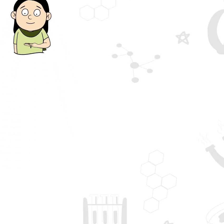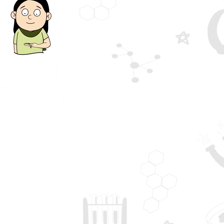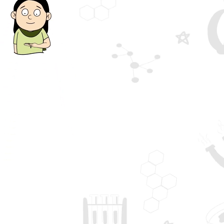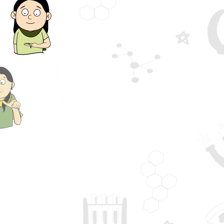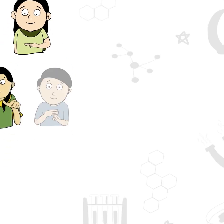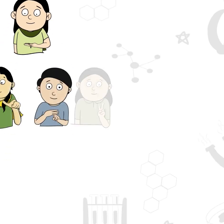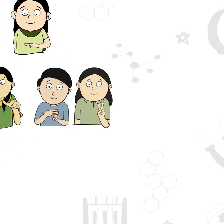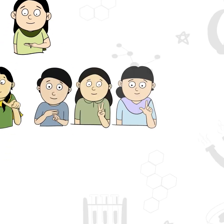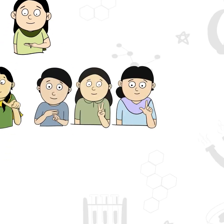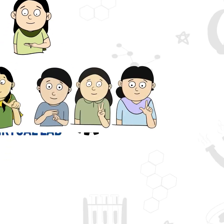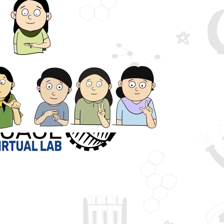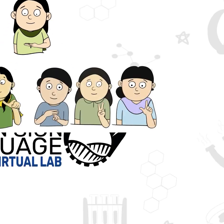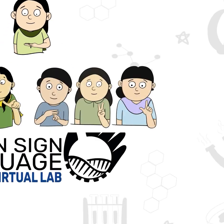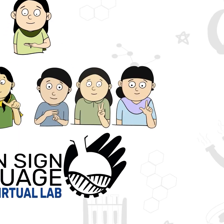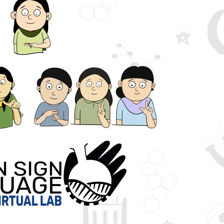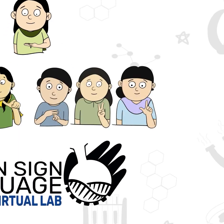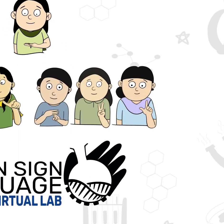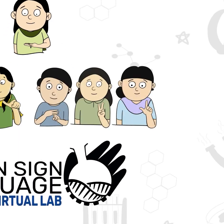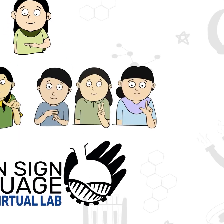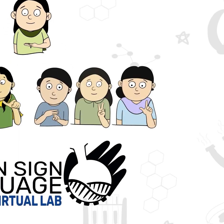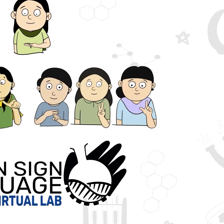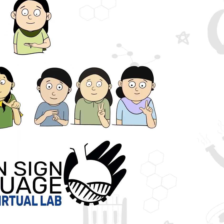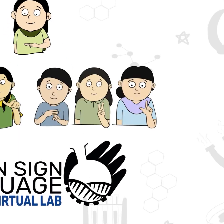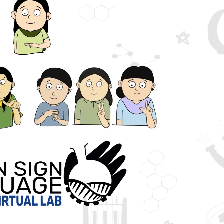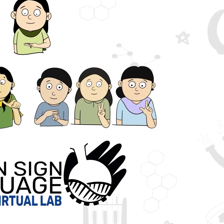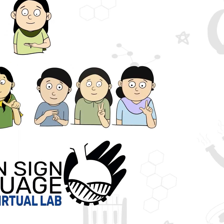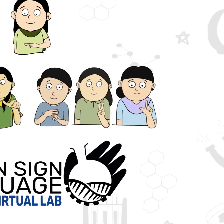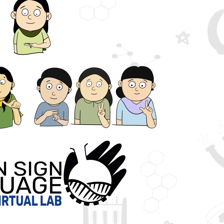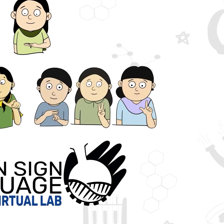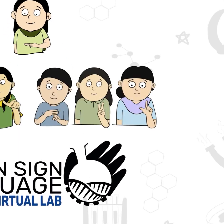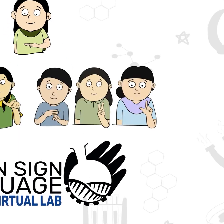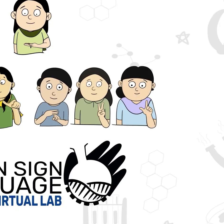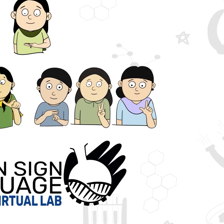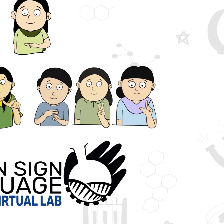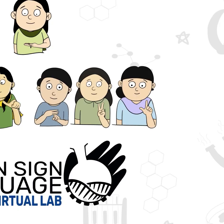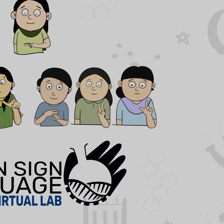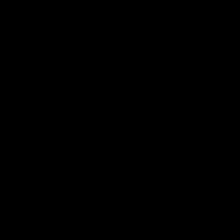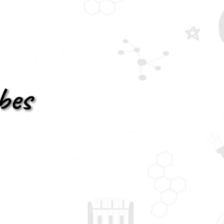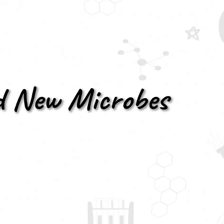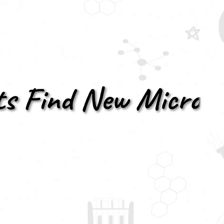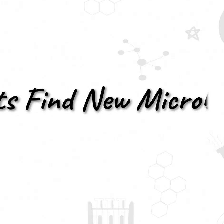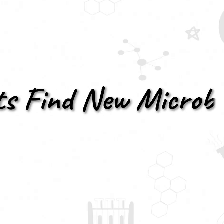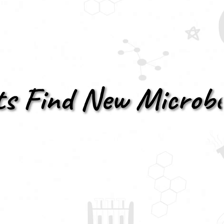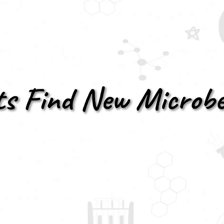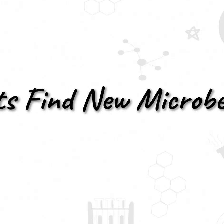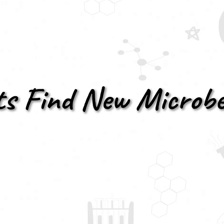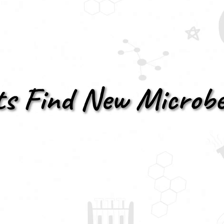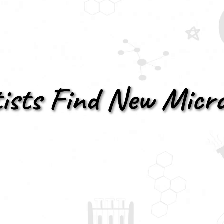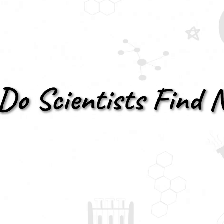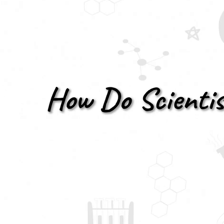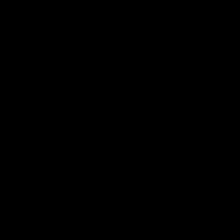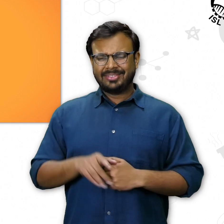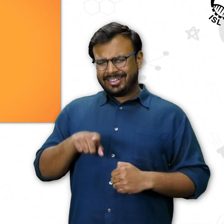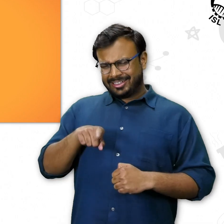Welcome to ISL-enabled Virtual Lab of CSIR.